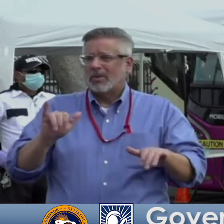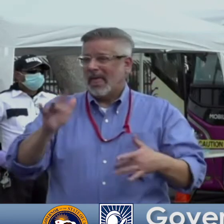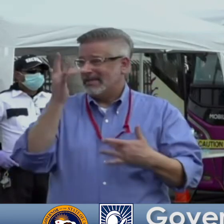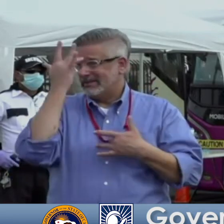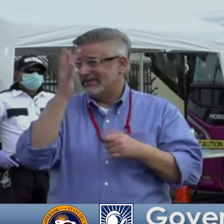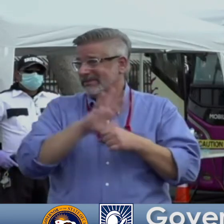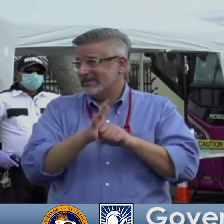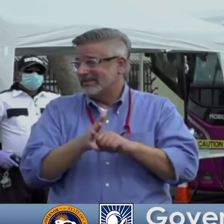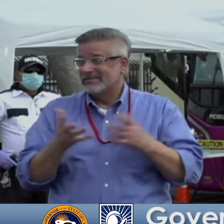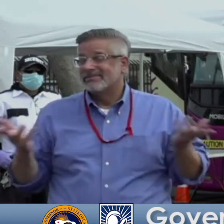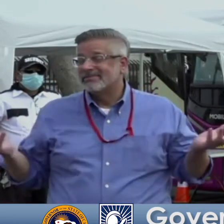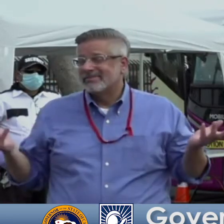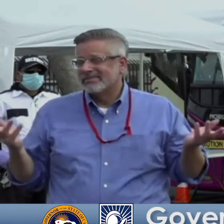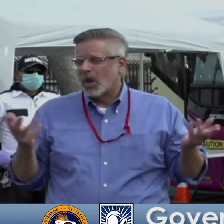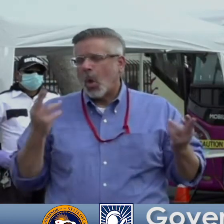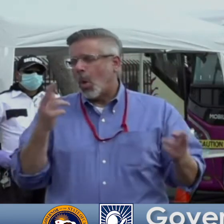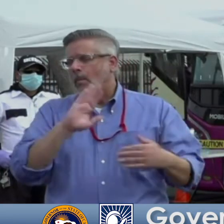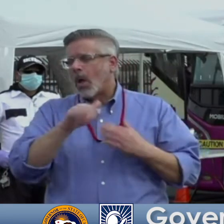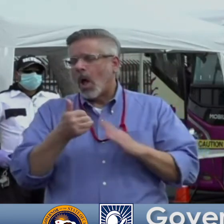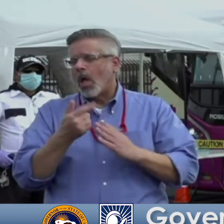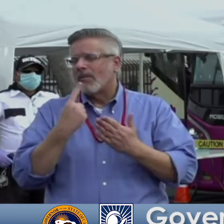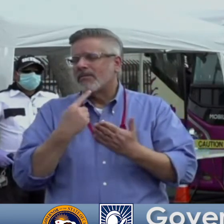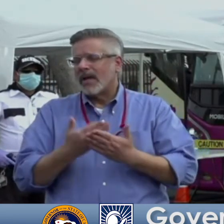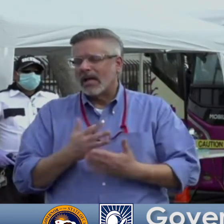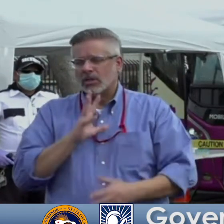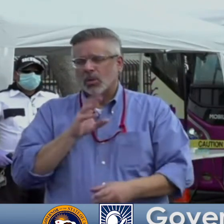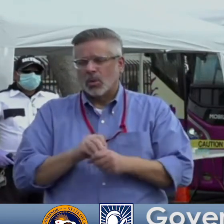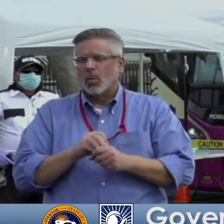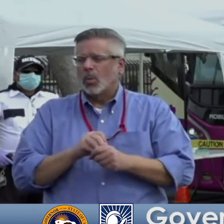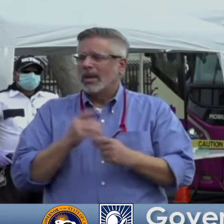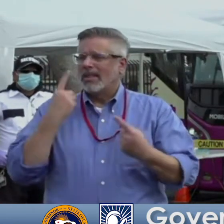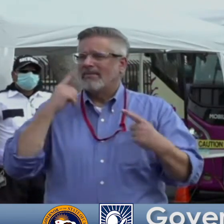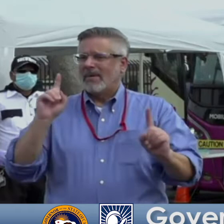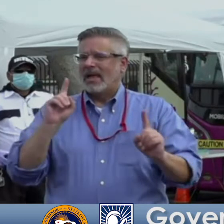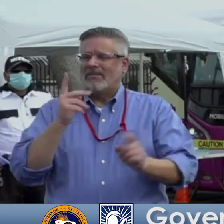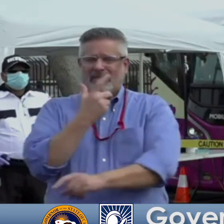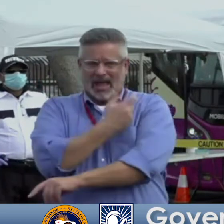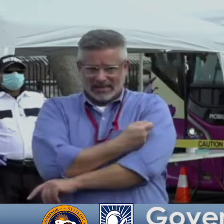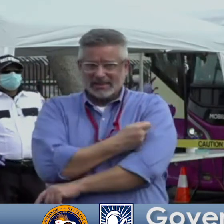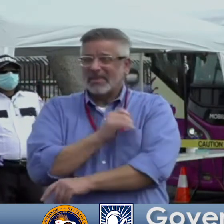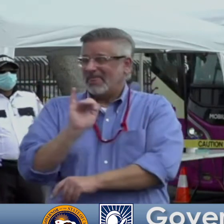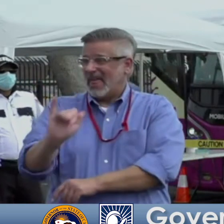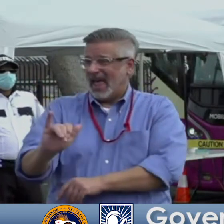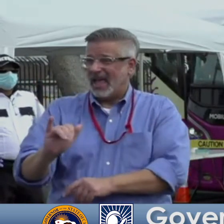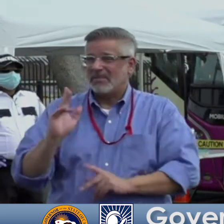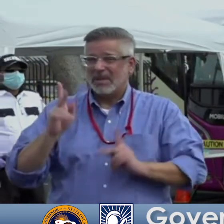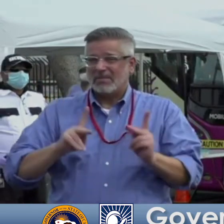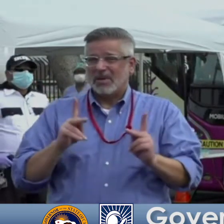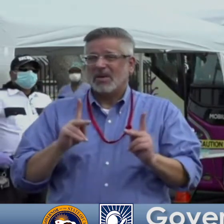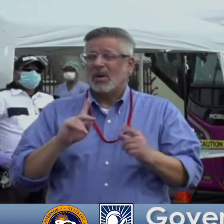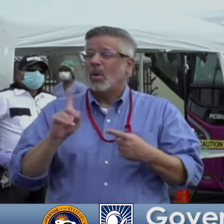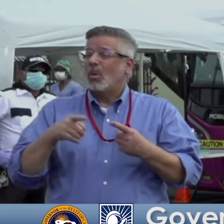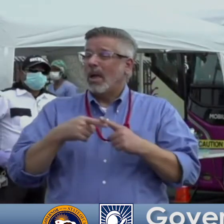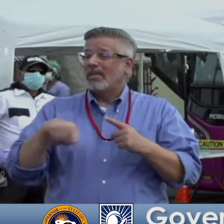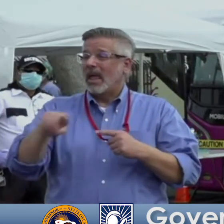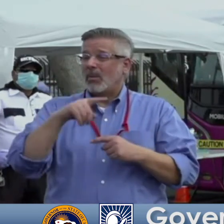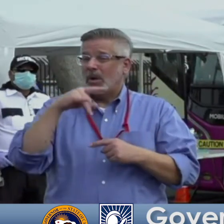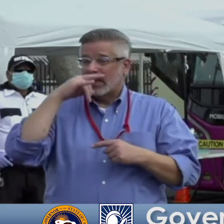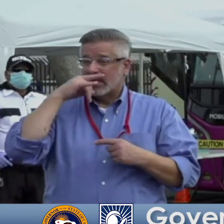disease. And so I hope all those facts, including the efficacy of vaccines that most of those folks have taken when they were